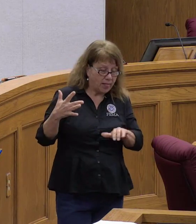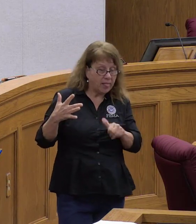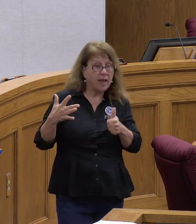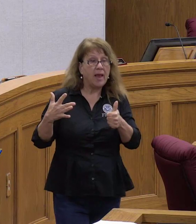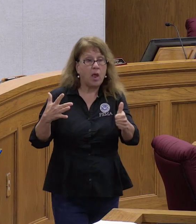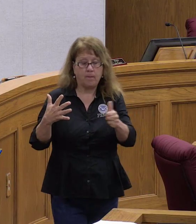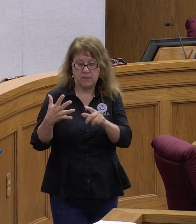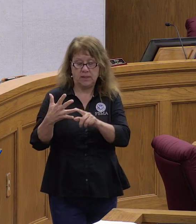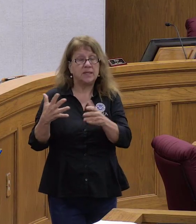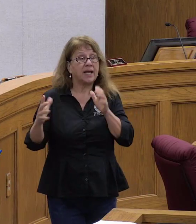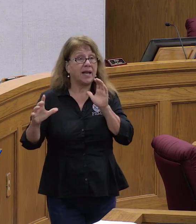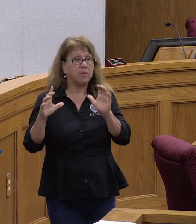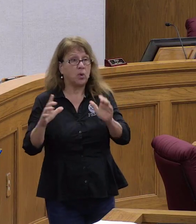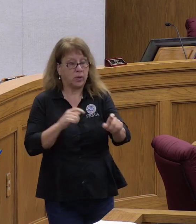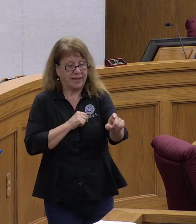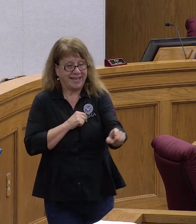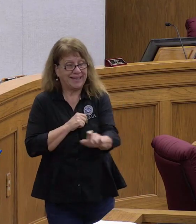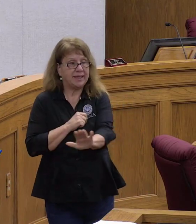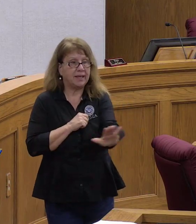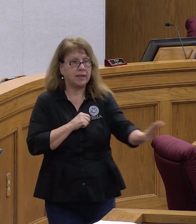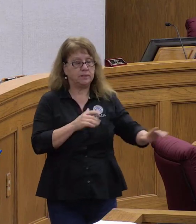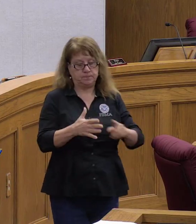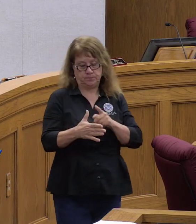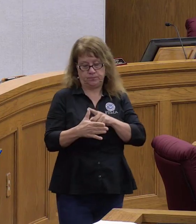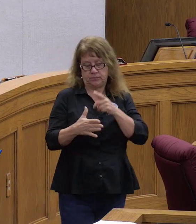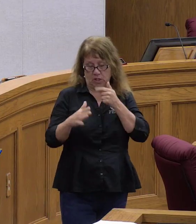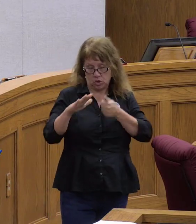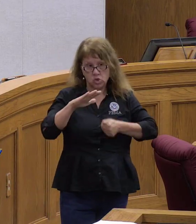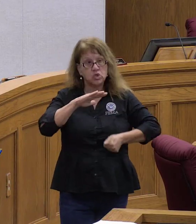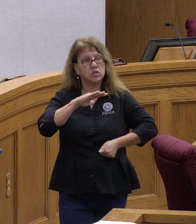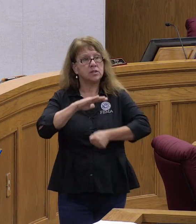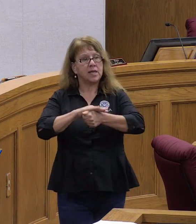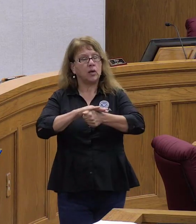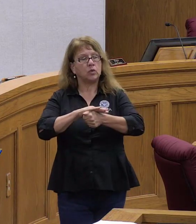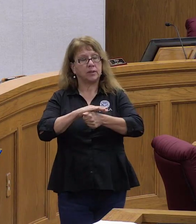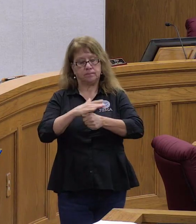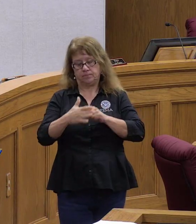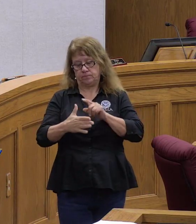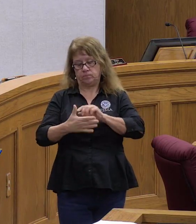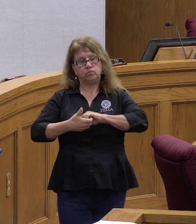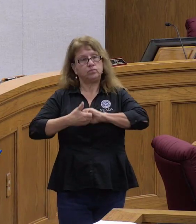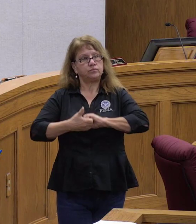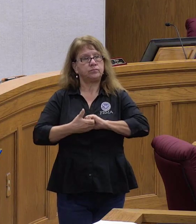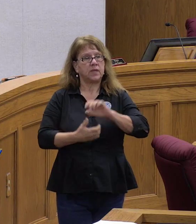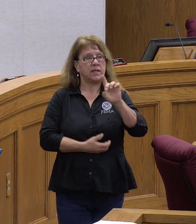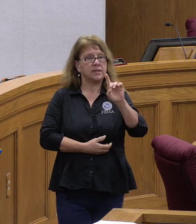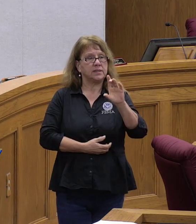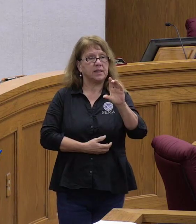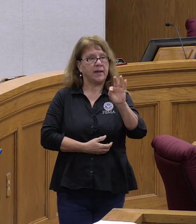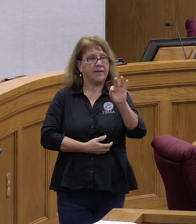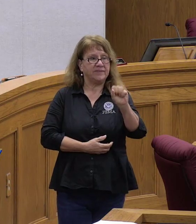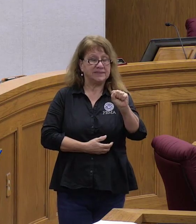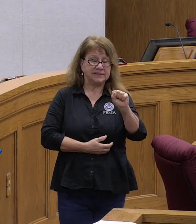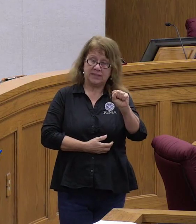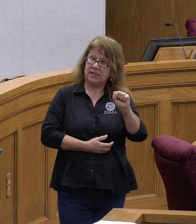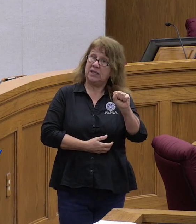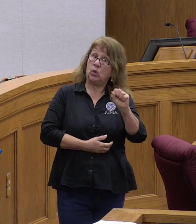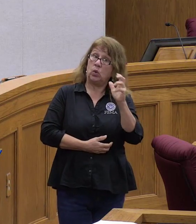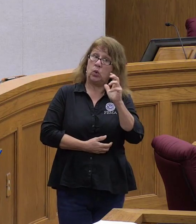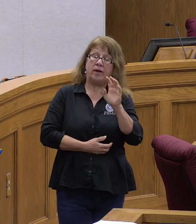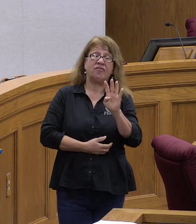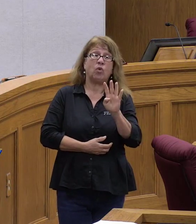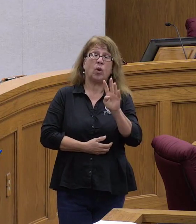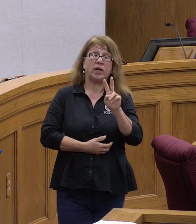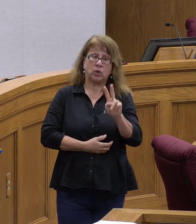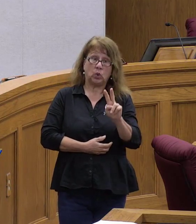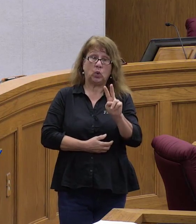touch on each of those. So sheltering, we continue to work in support of DCFS. Red Cross is currently managing 42